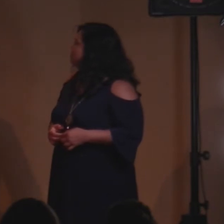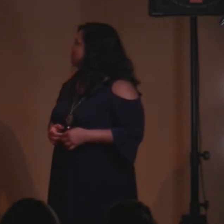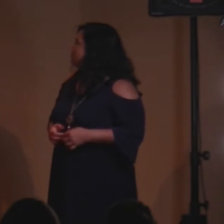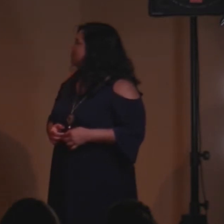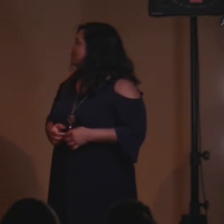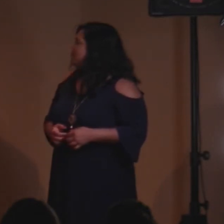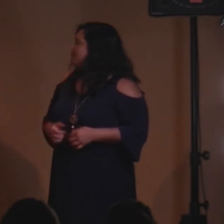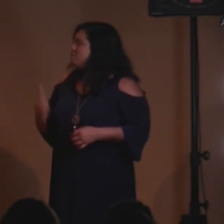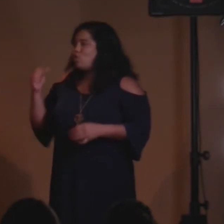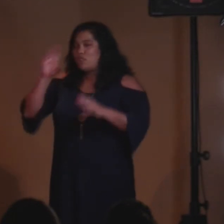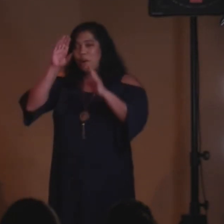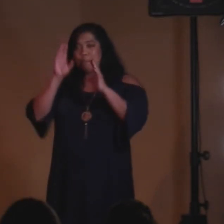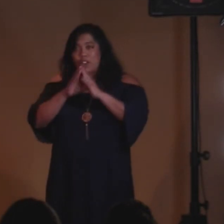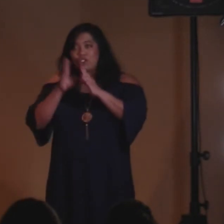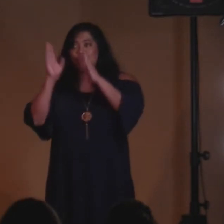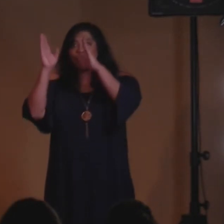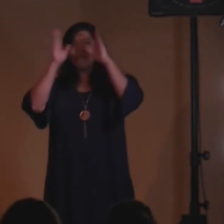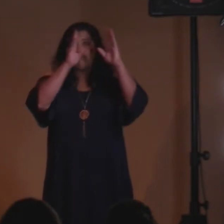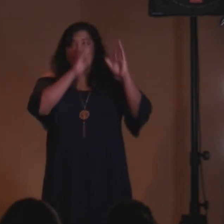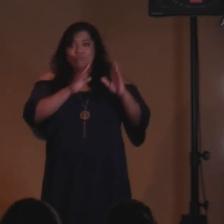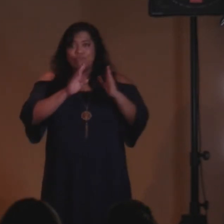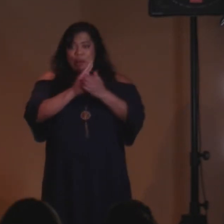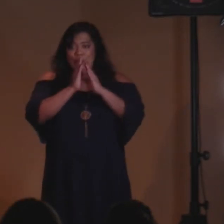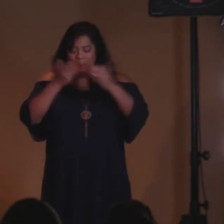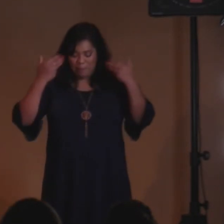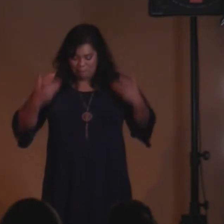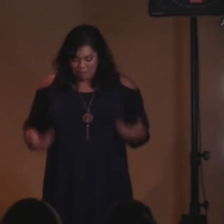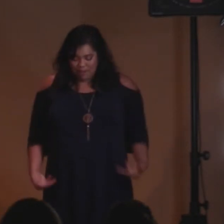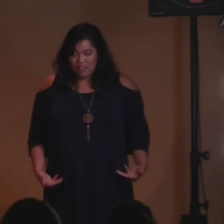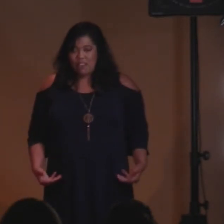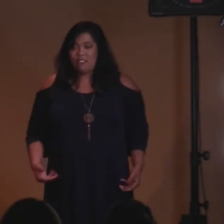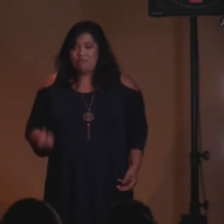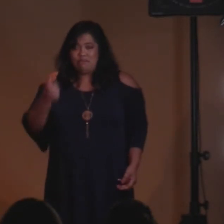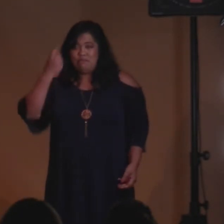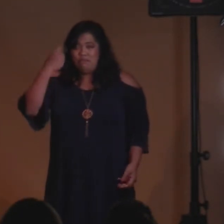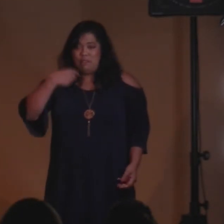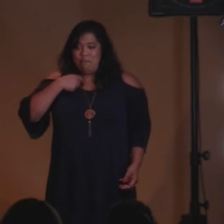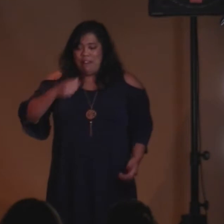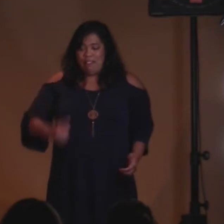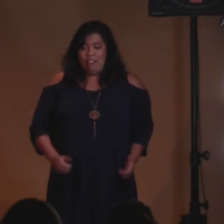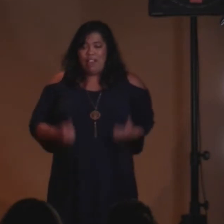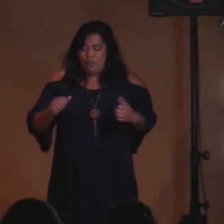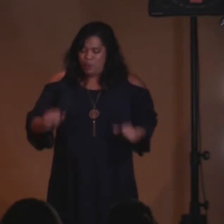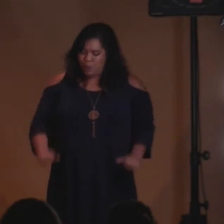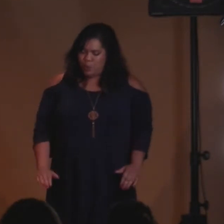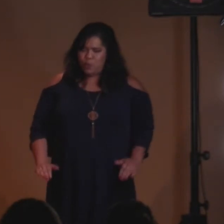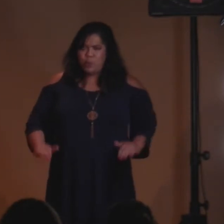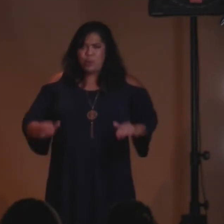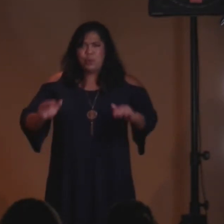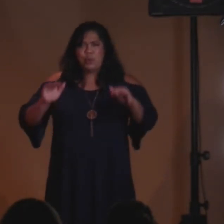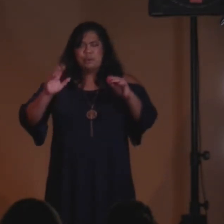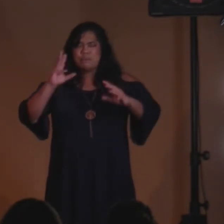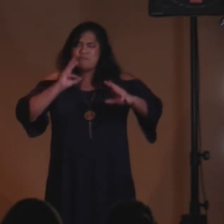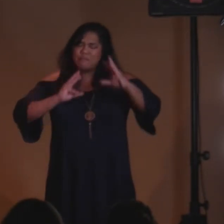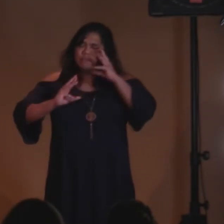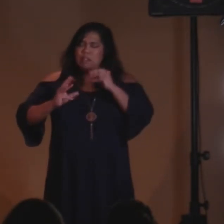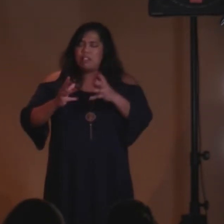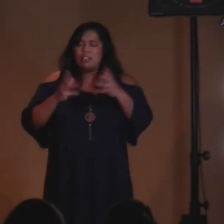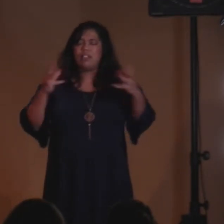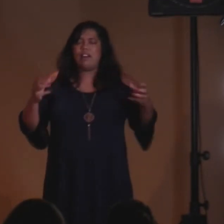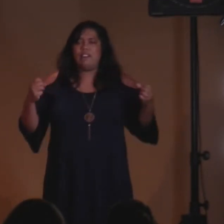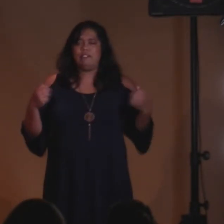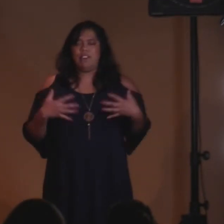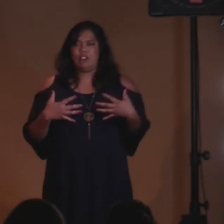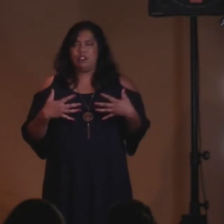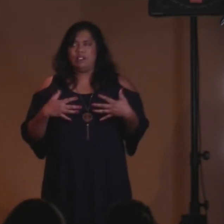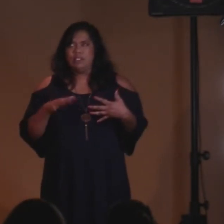became this, grew up surrounded by a whole lot of fear. Fear of when's